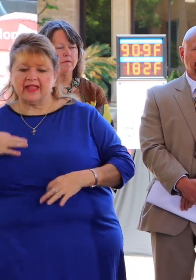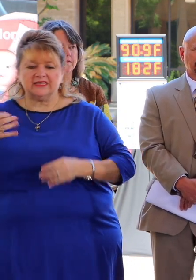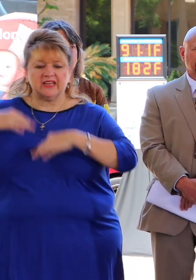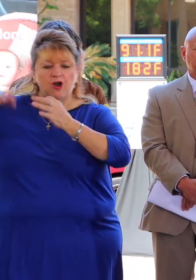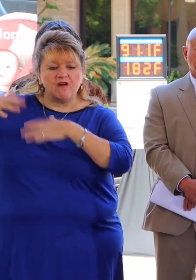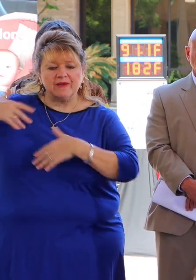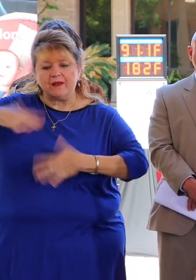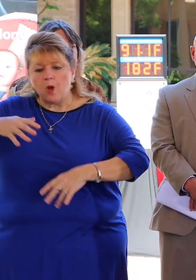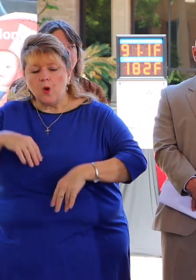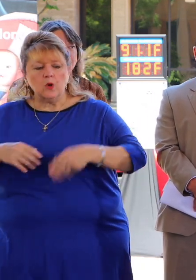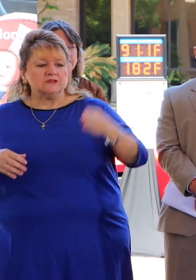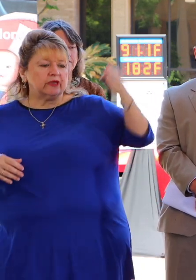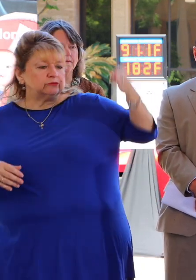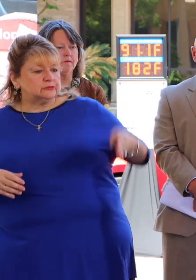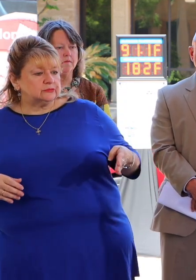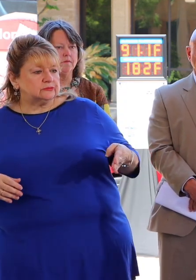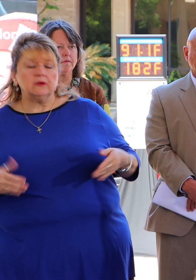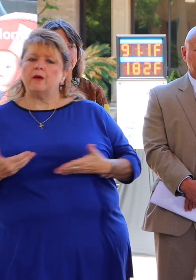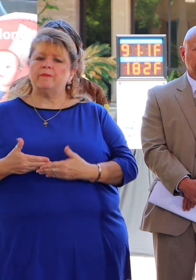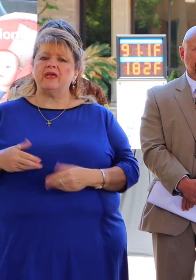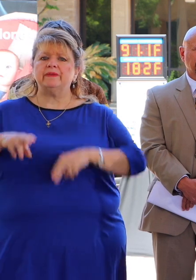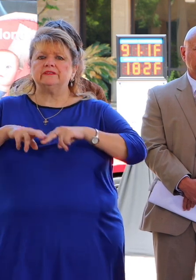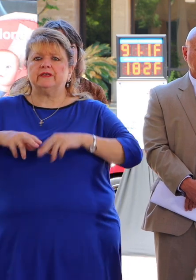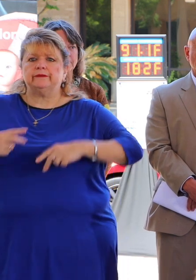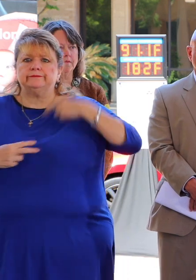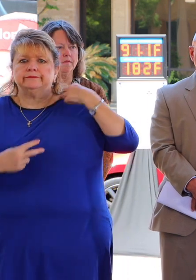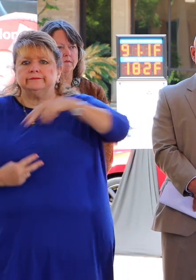water. Imagine a baby in a car seat.